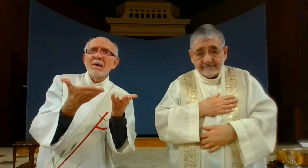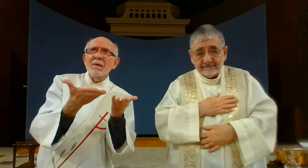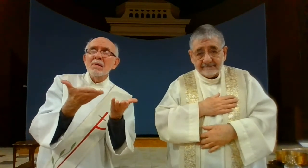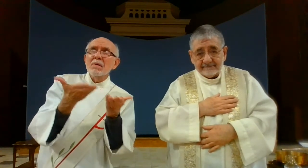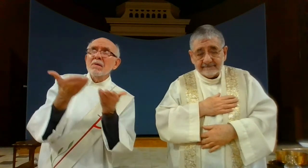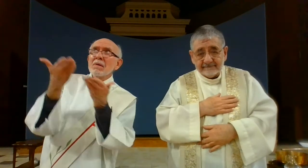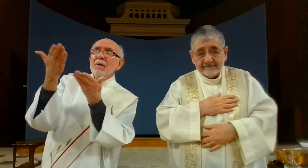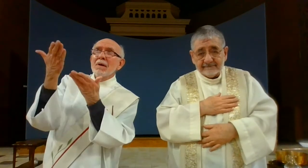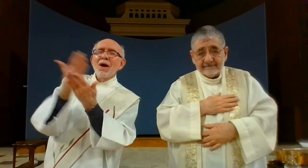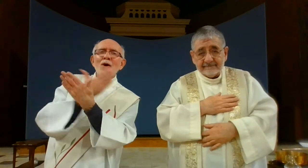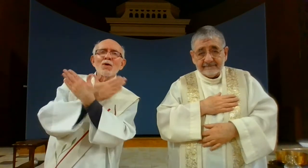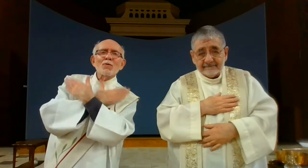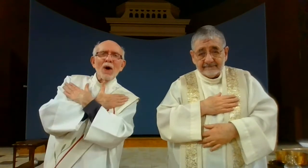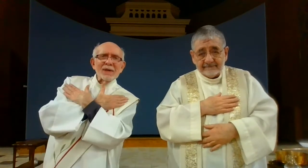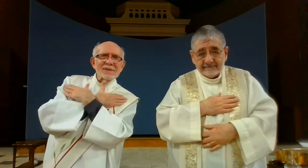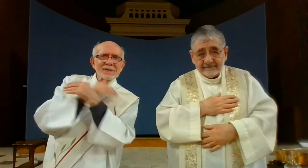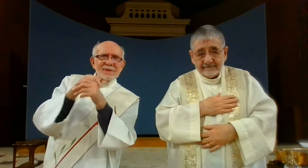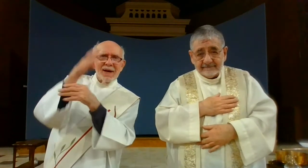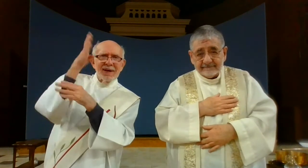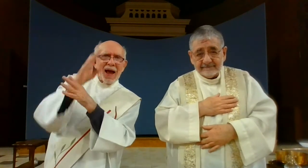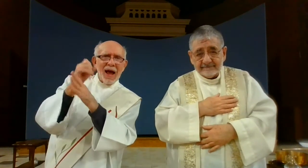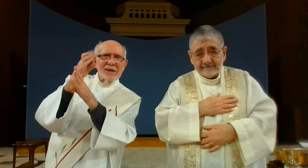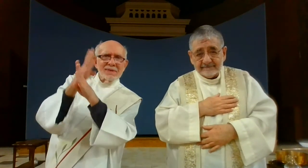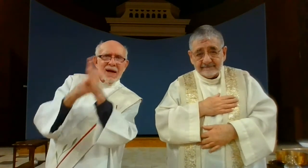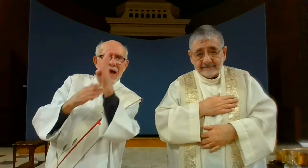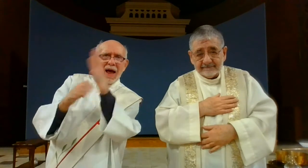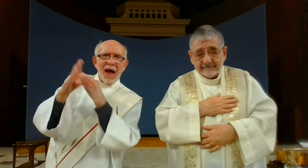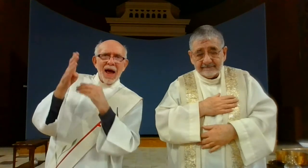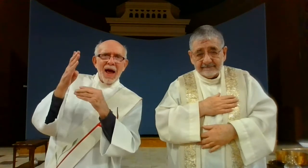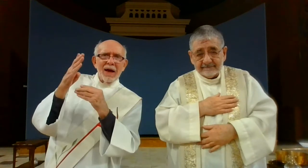that those that have died may find comfort in God's hands,